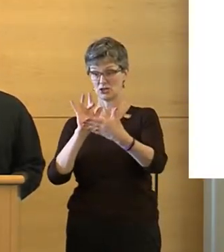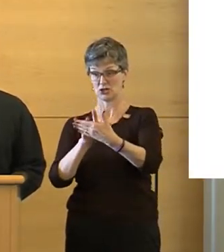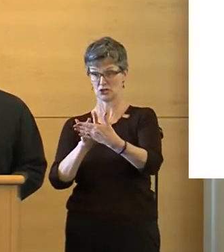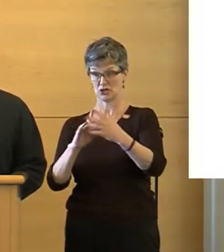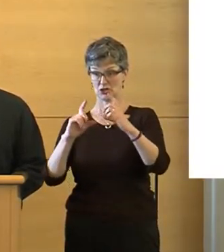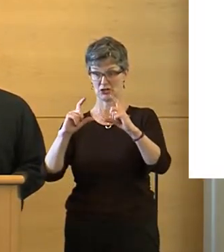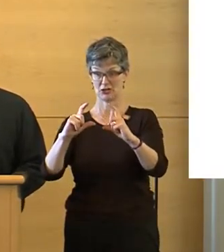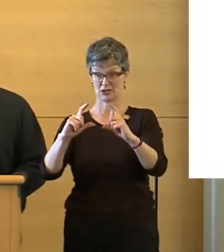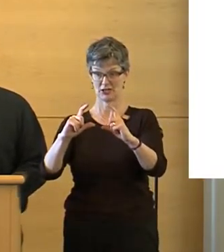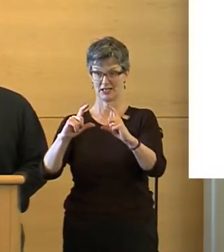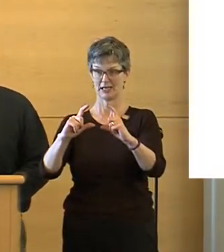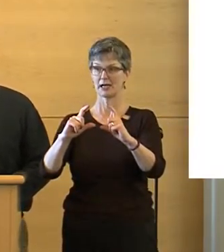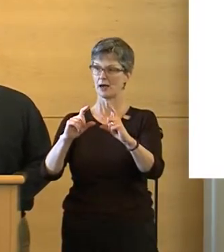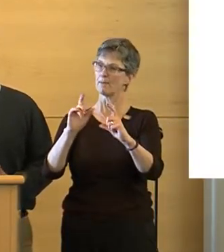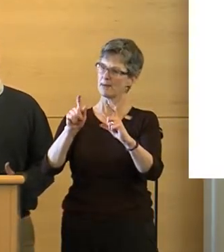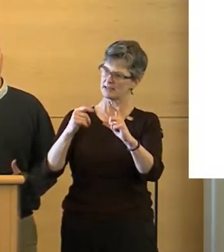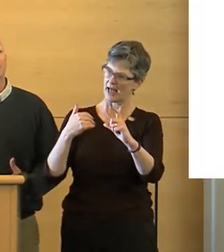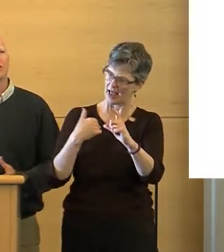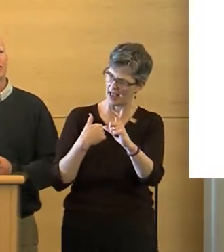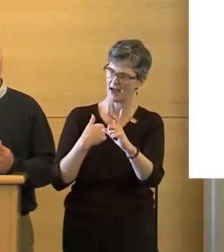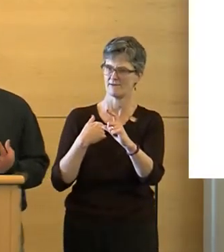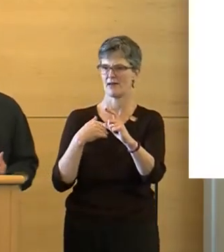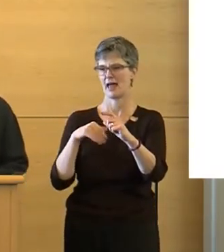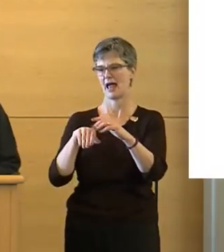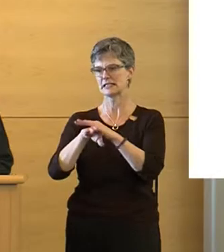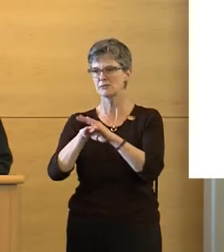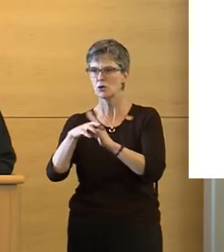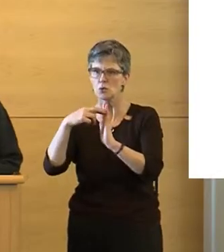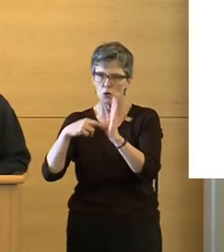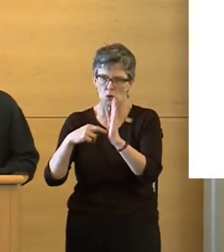technologies themselves. So they certainly play a role because that's the tool that a lot of users are going to be using.